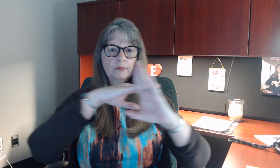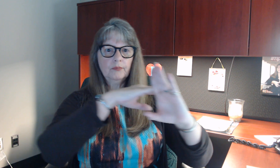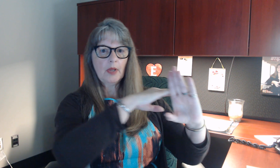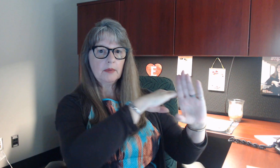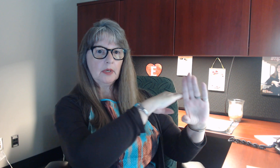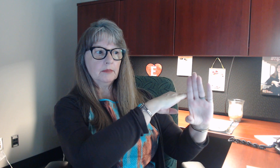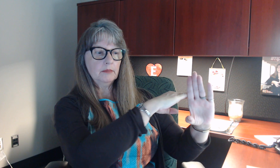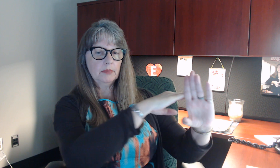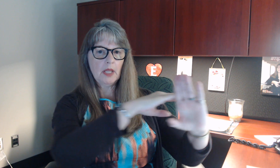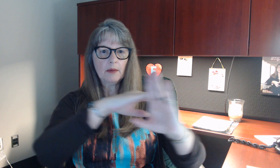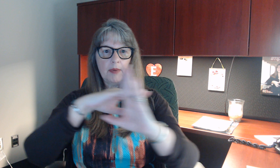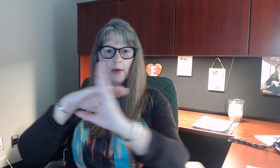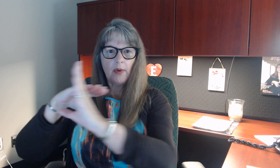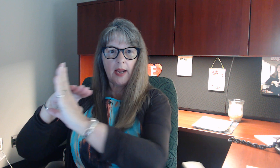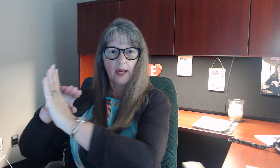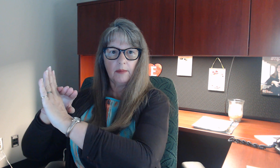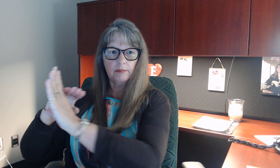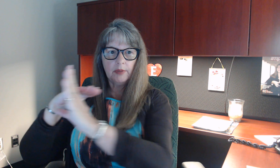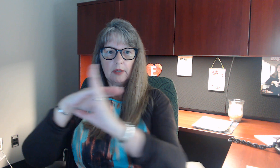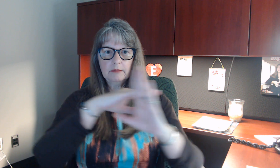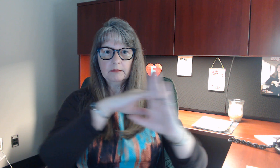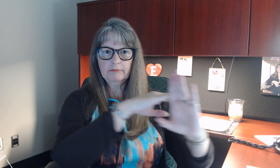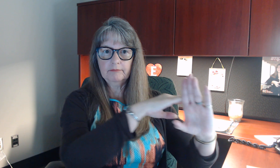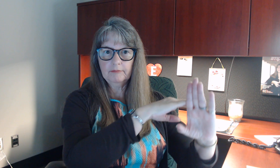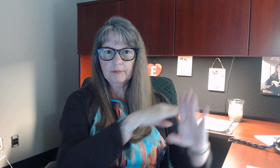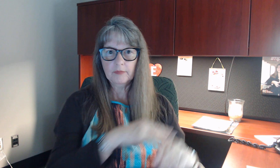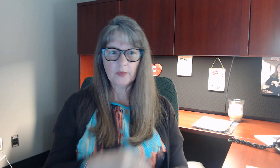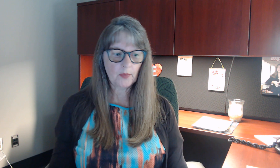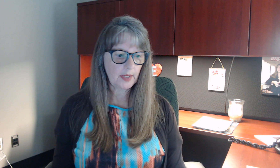I'm going to block my way, block the way.